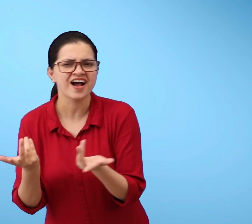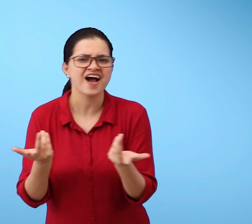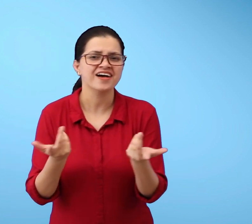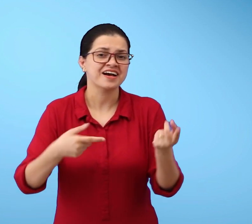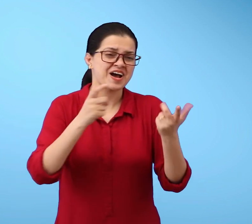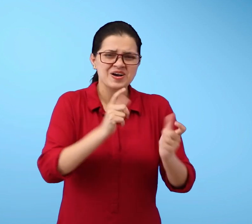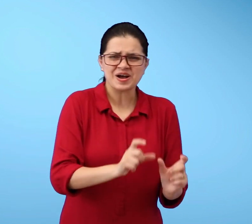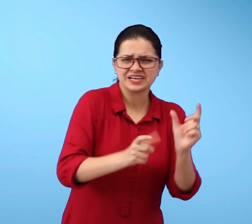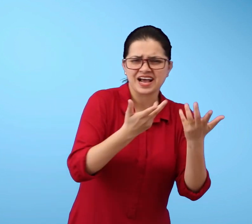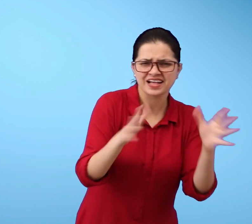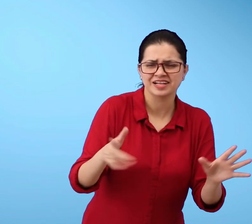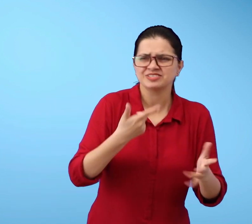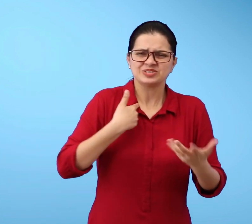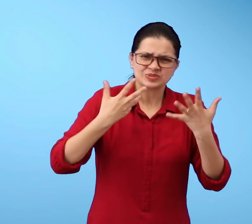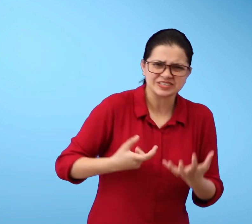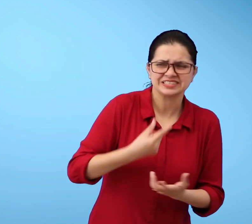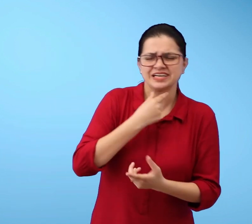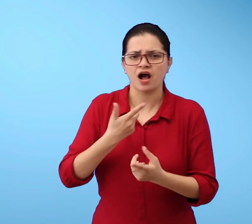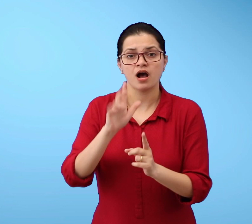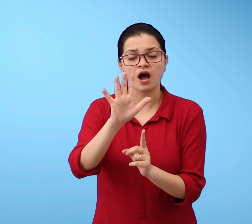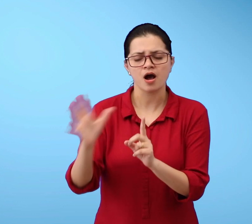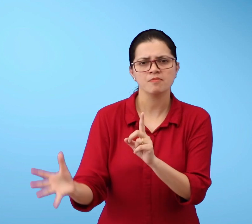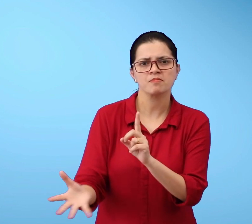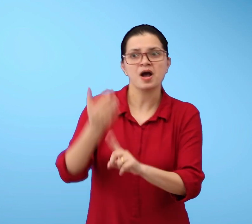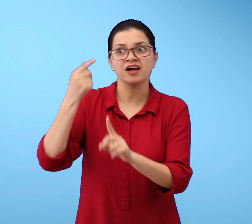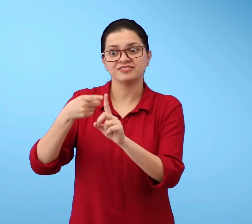Sometimes, even if we get what we want,